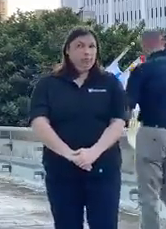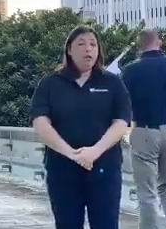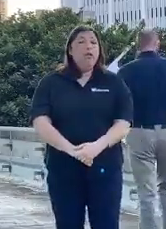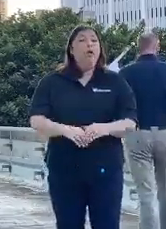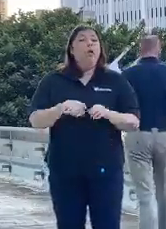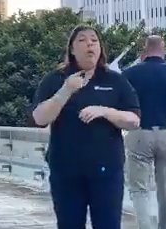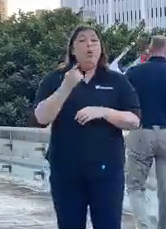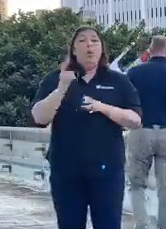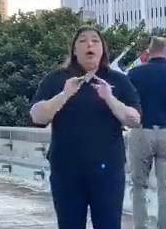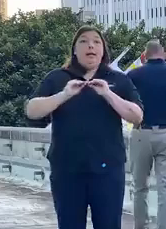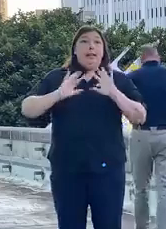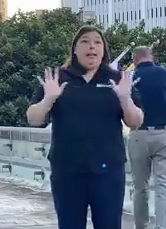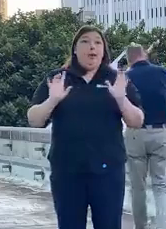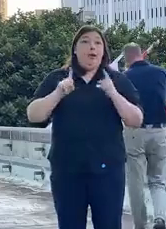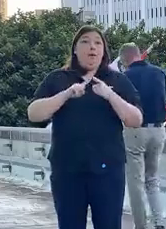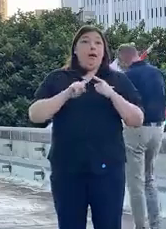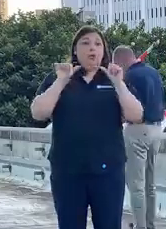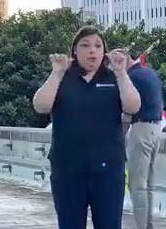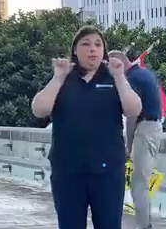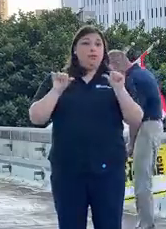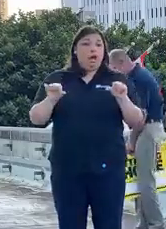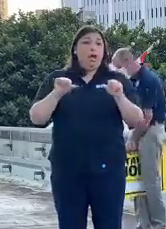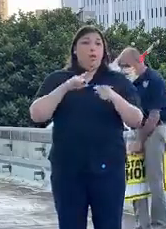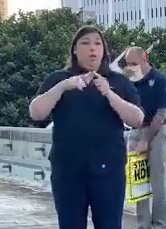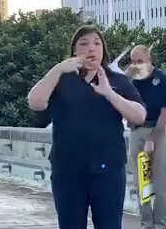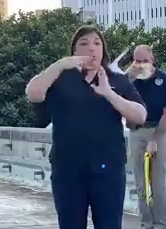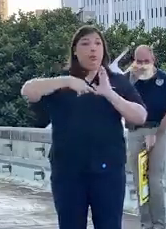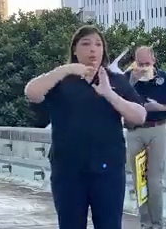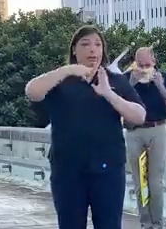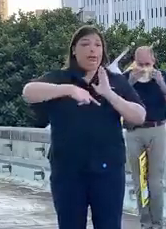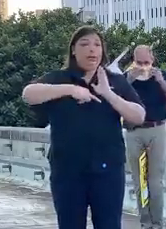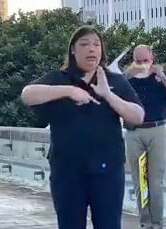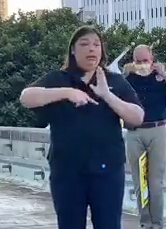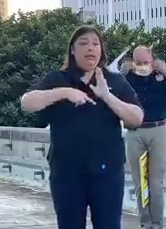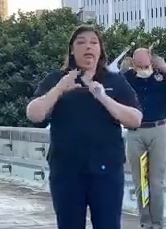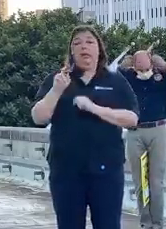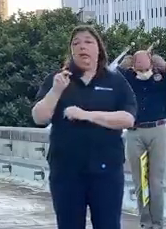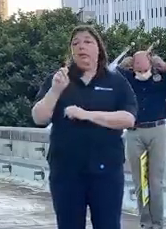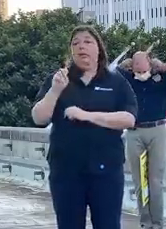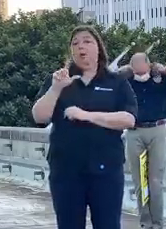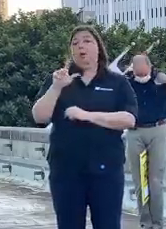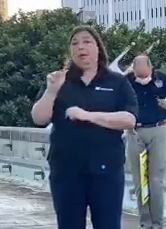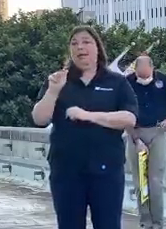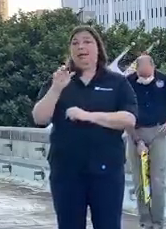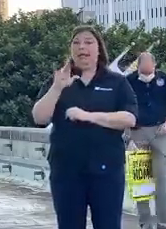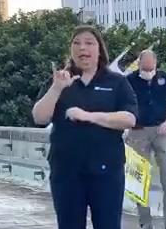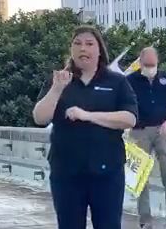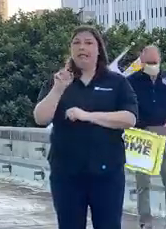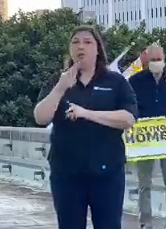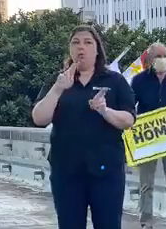And one thing is clear about the sign when you read it, when Nola's ready.